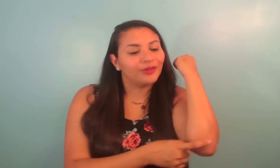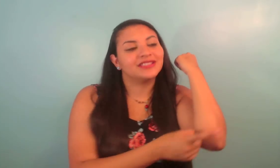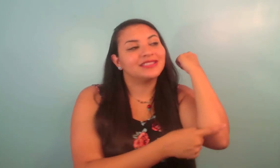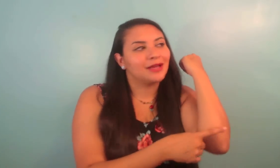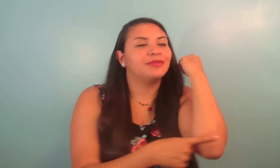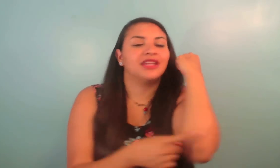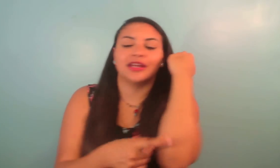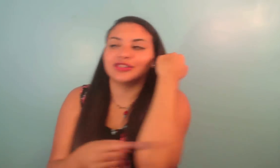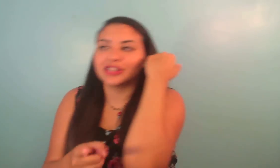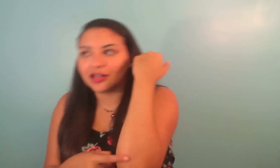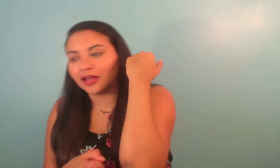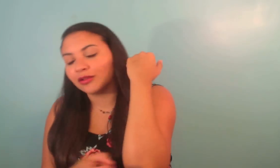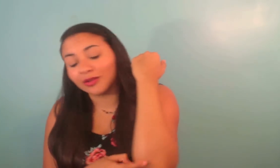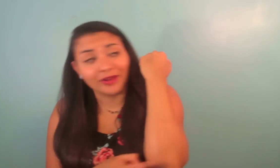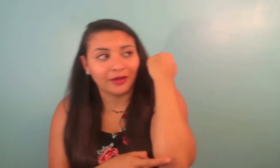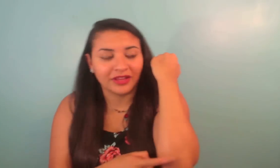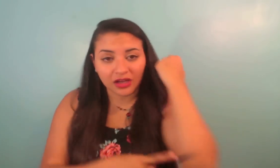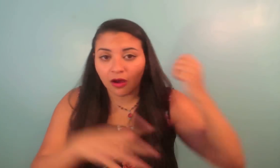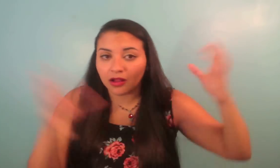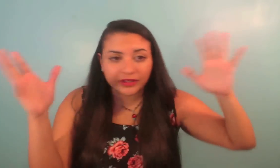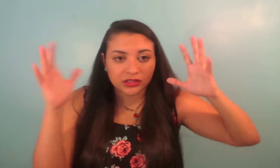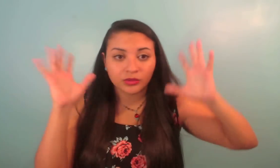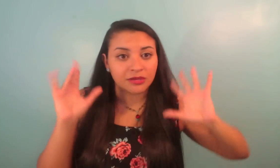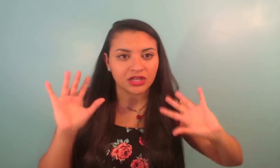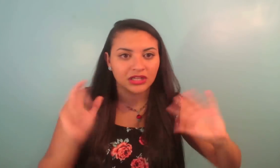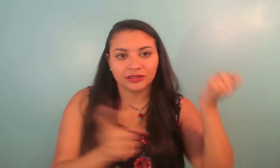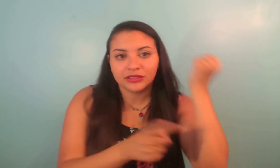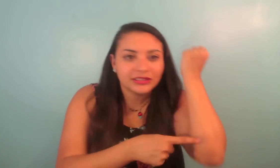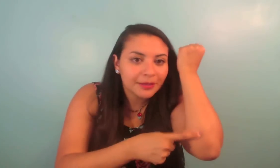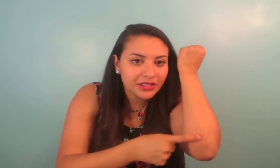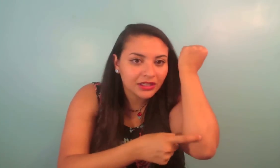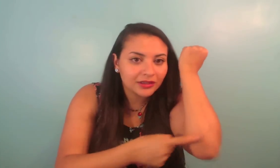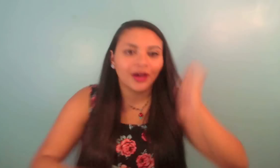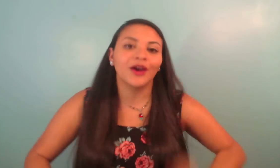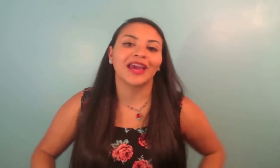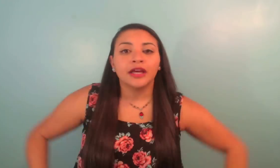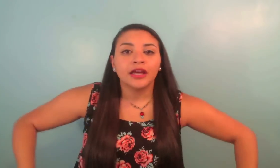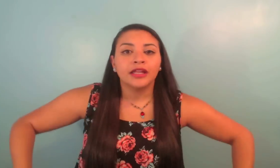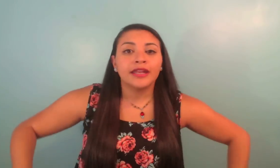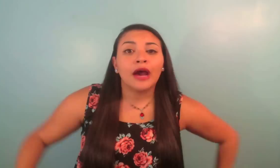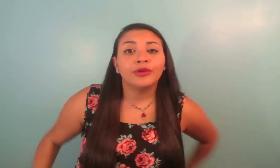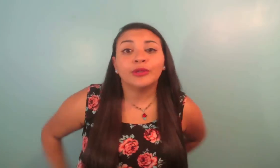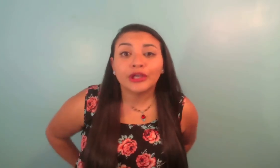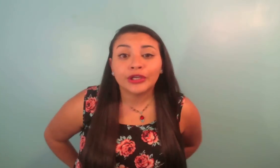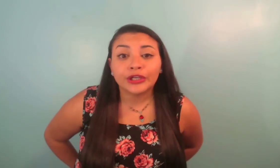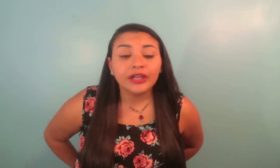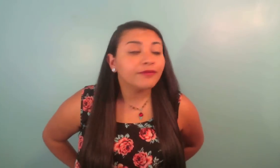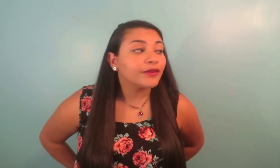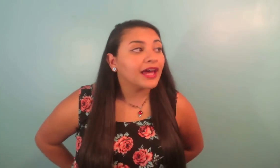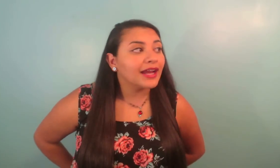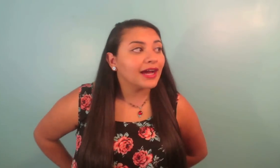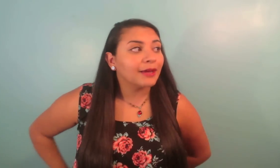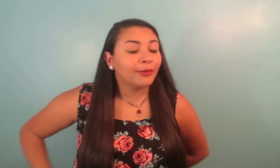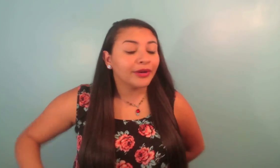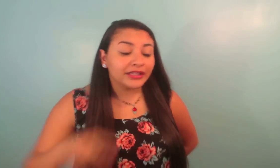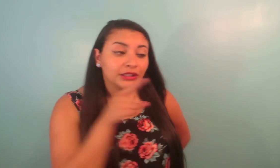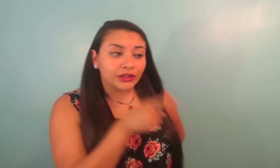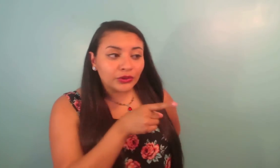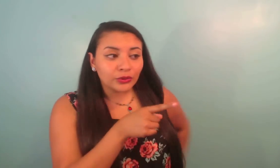is tempting and I just kind of like looked around like all of it's so tempting. Tempting. Okay. Now you look good. For that, I pointed to you. This